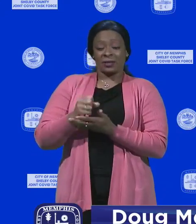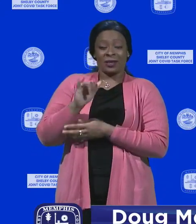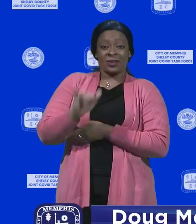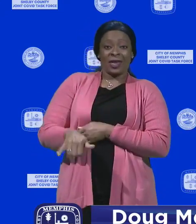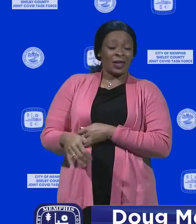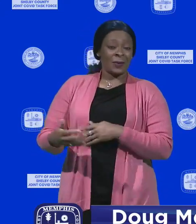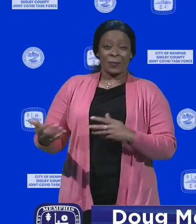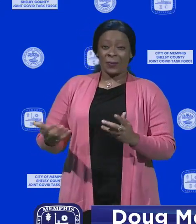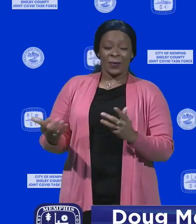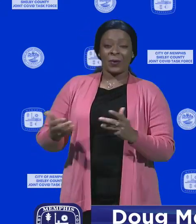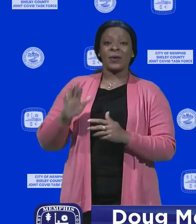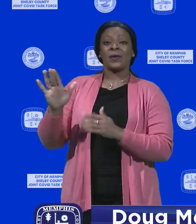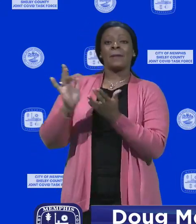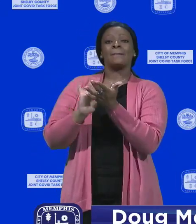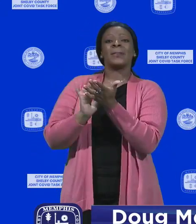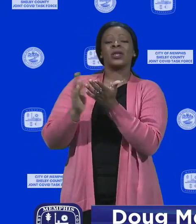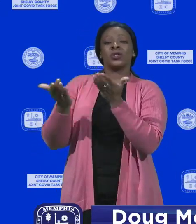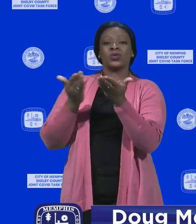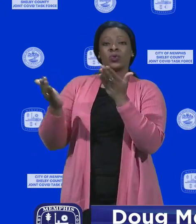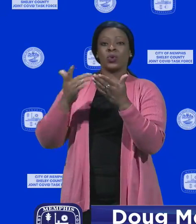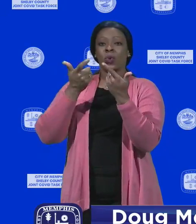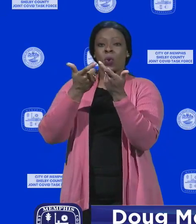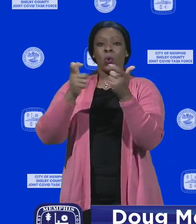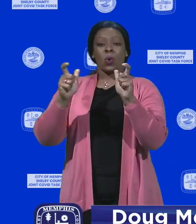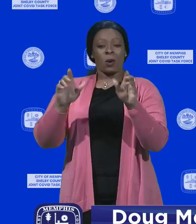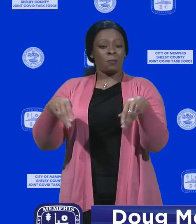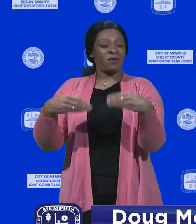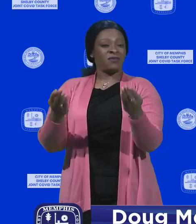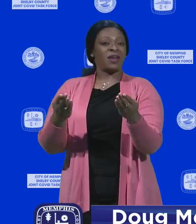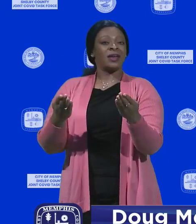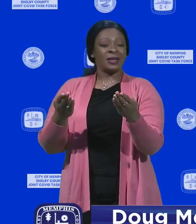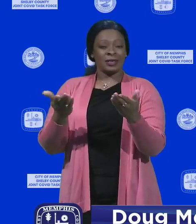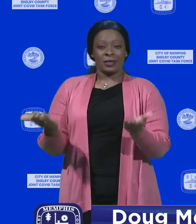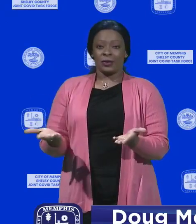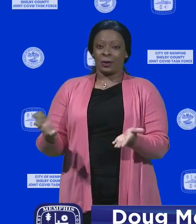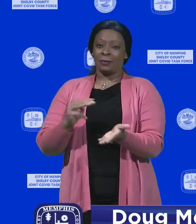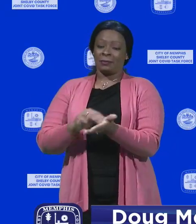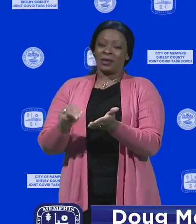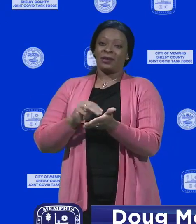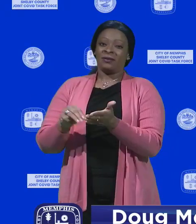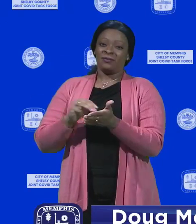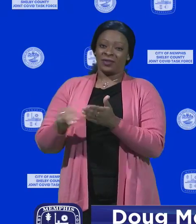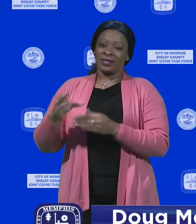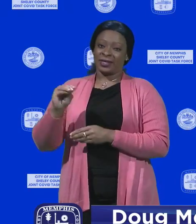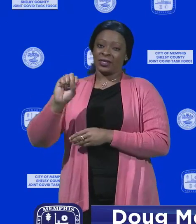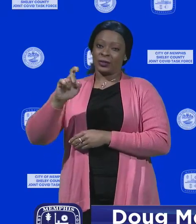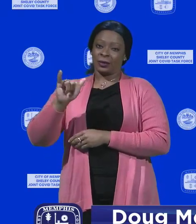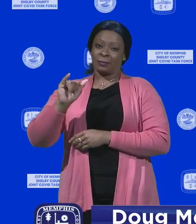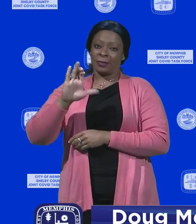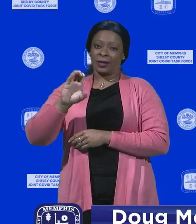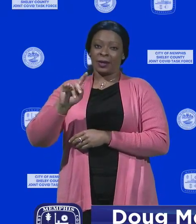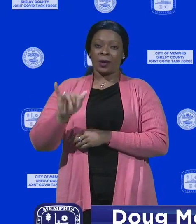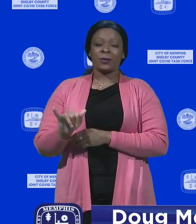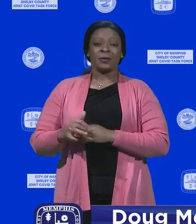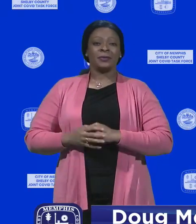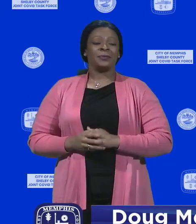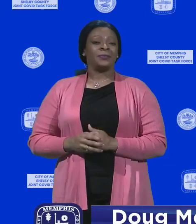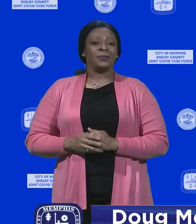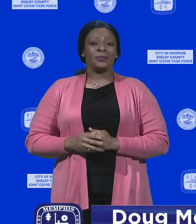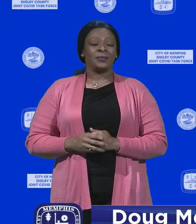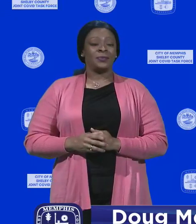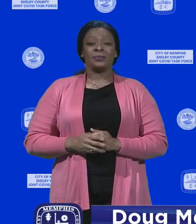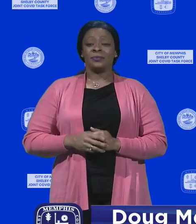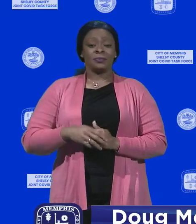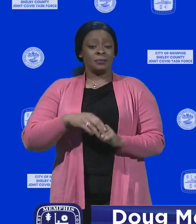is that their medical services are largely provided in Memphis and Shelby County. Now, it's not due